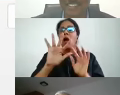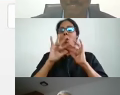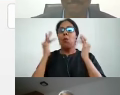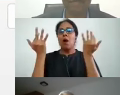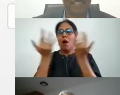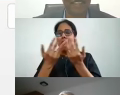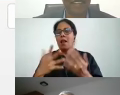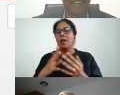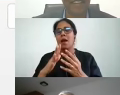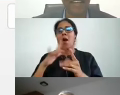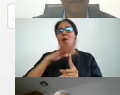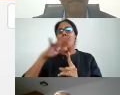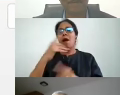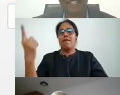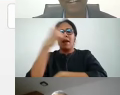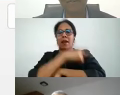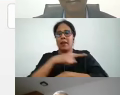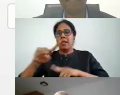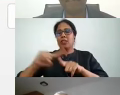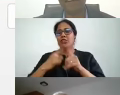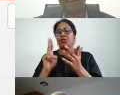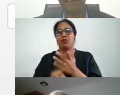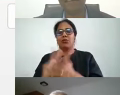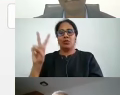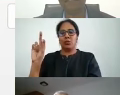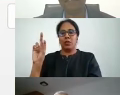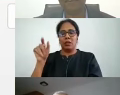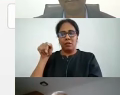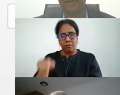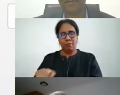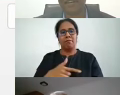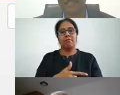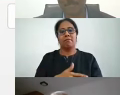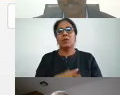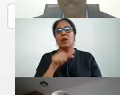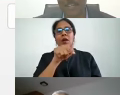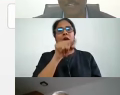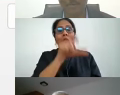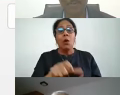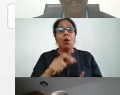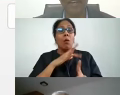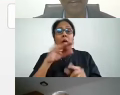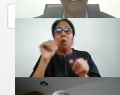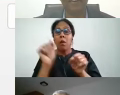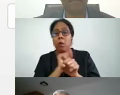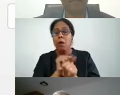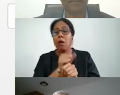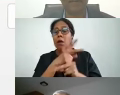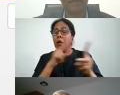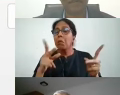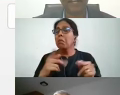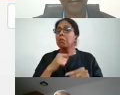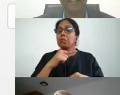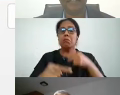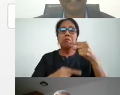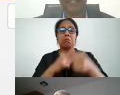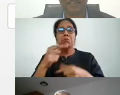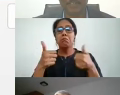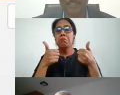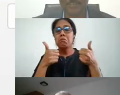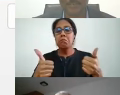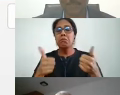us today, sir. Thank He is both passionate to make Wi-Fi work seamlessly, securely, and interoperable with other